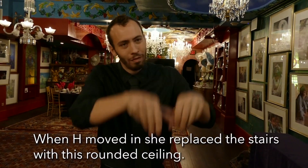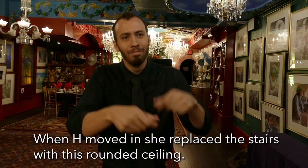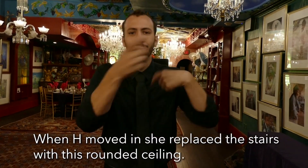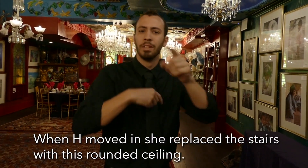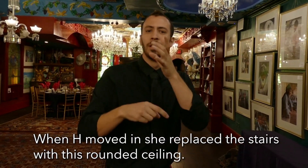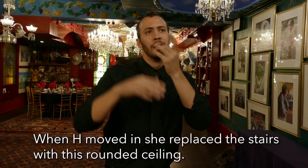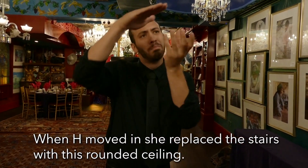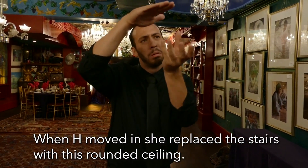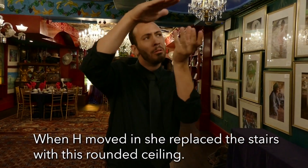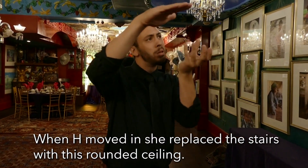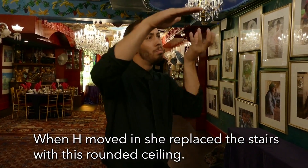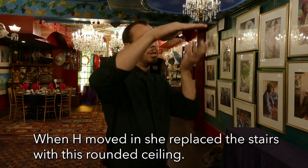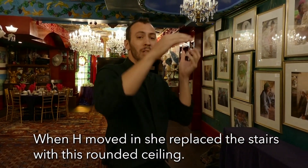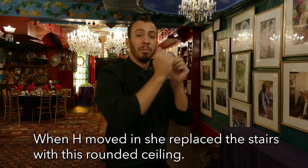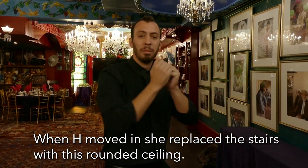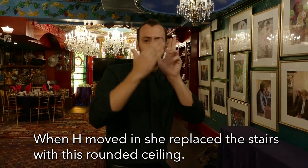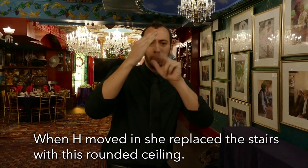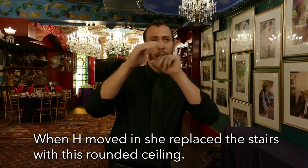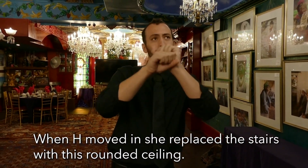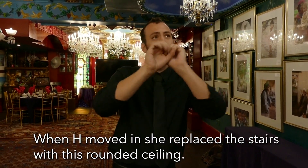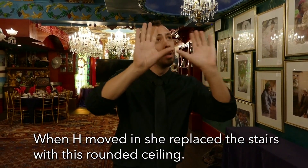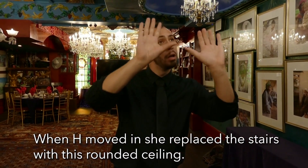When H moved in, she replaced the stairs with this rounded ceiling.